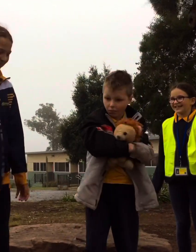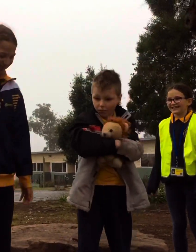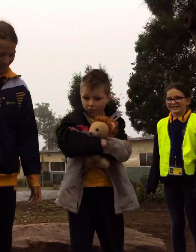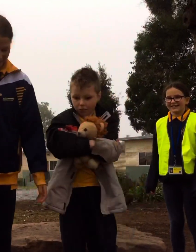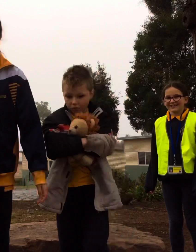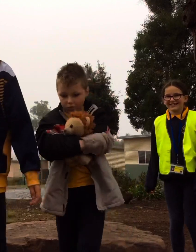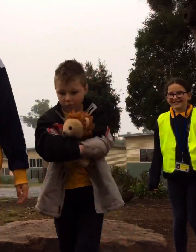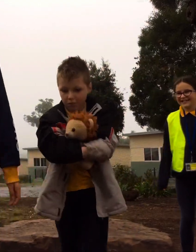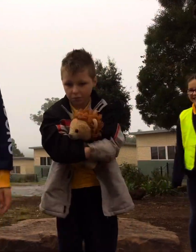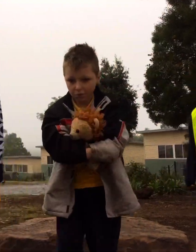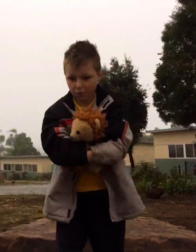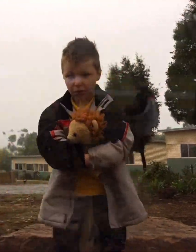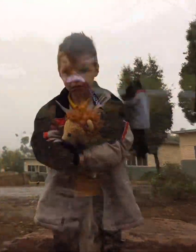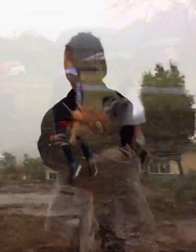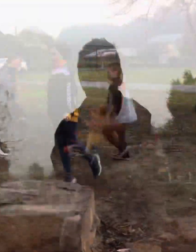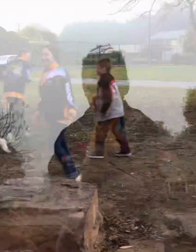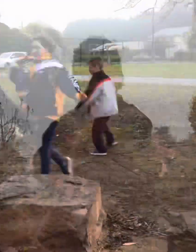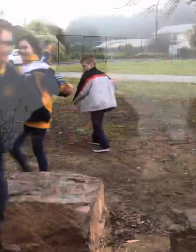go.